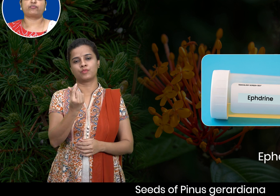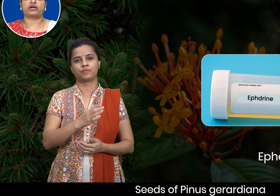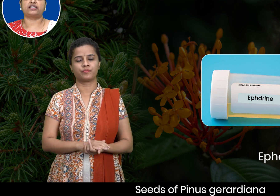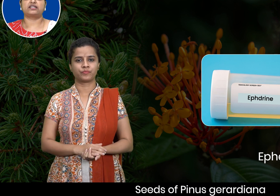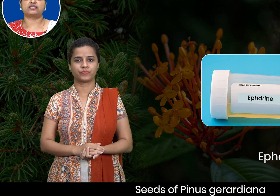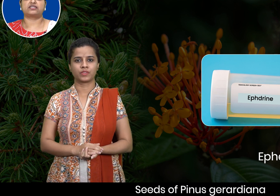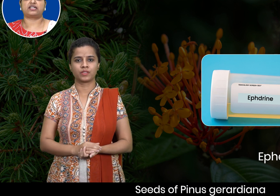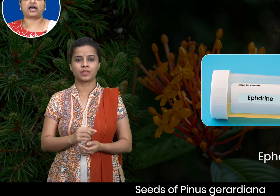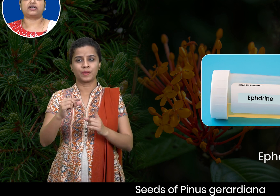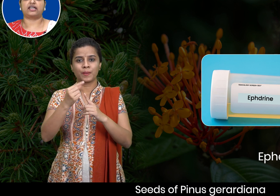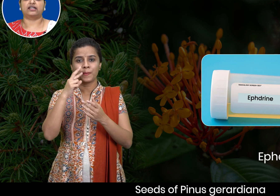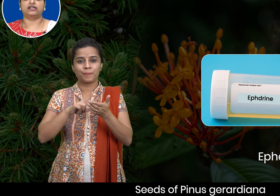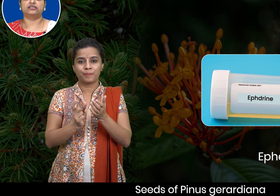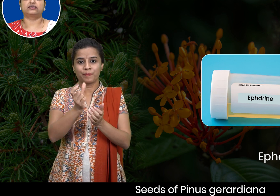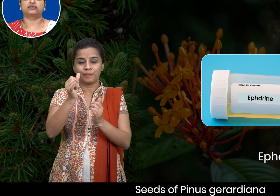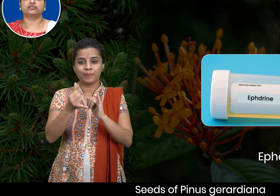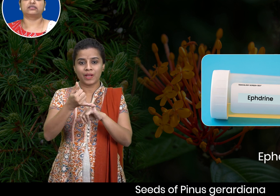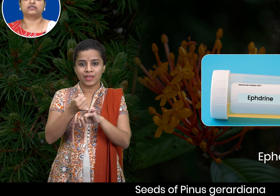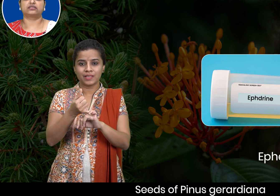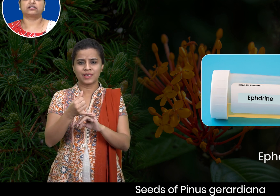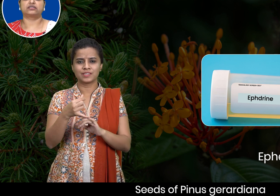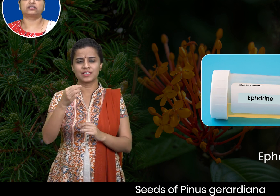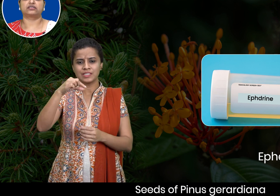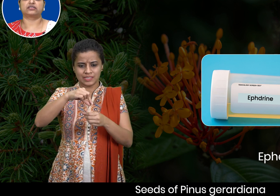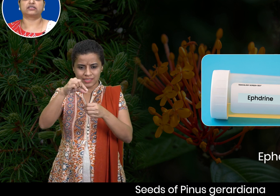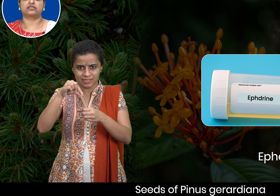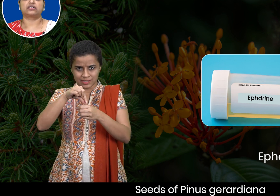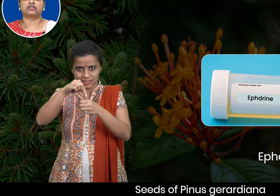Seeds of Pinus gerardiana